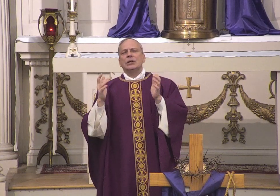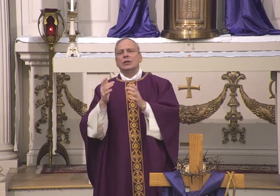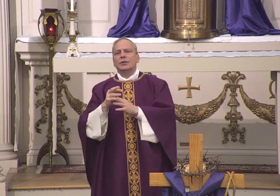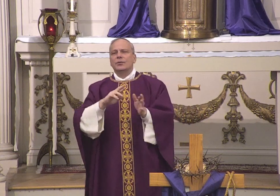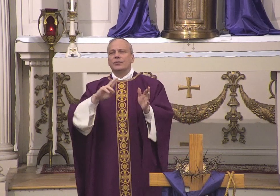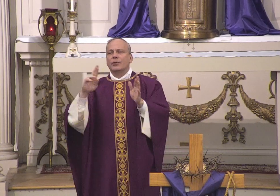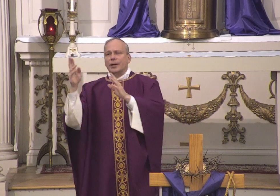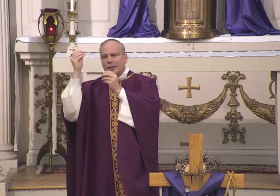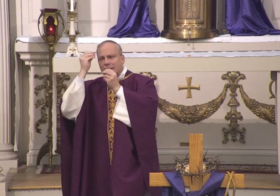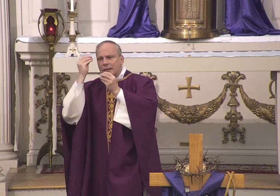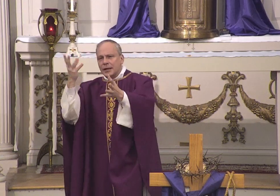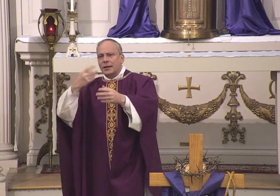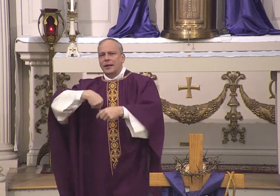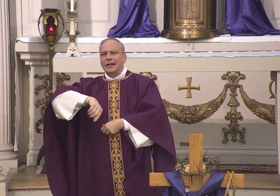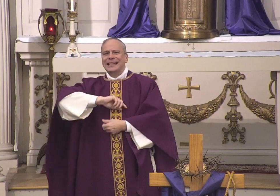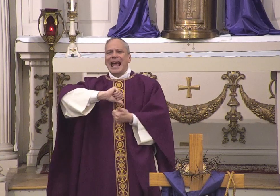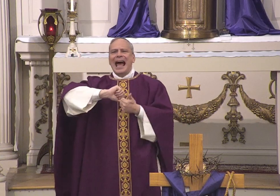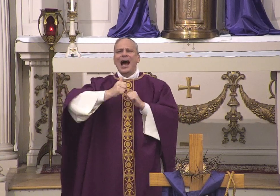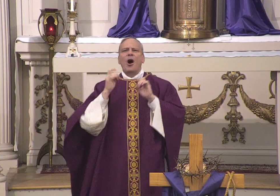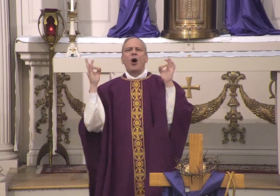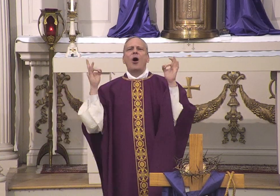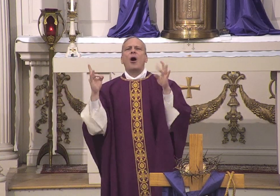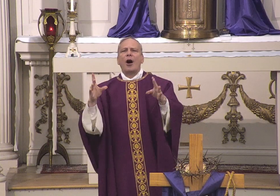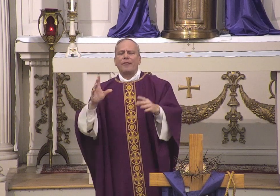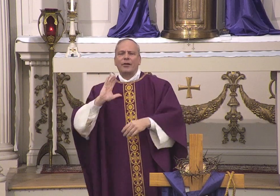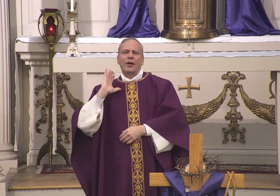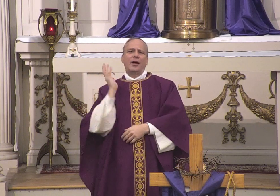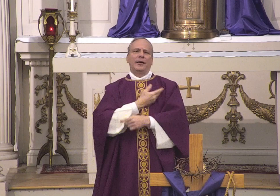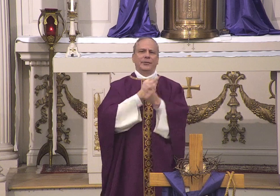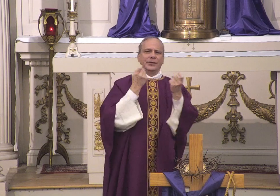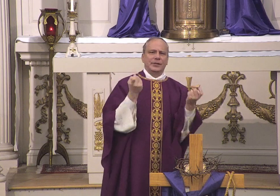we need. We need mercy.